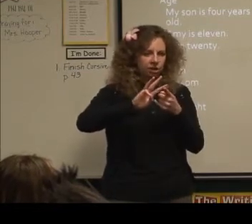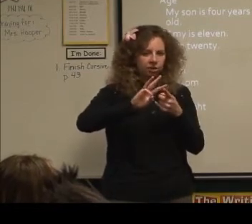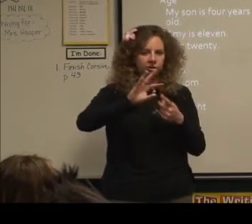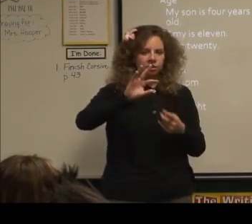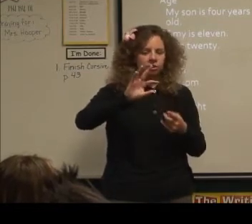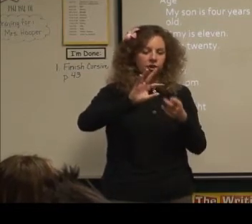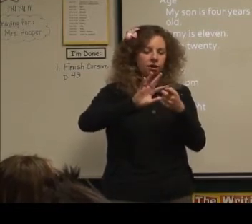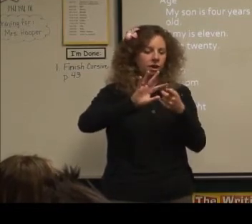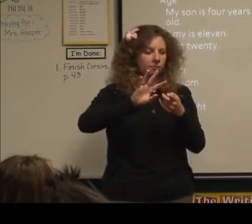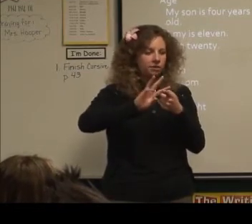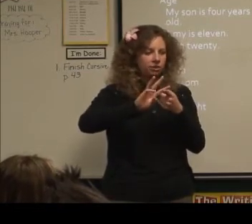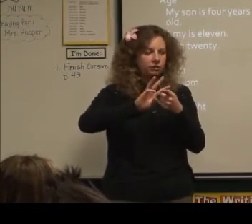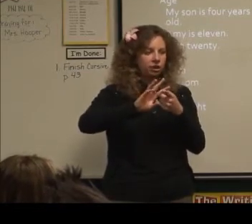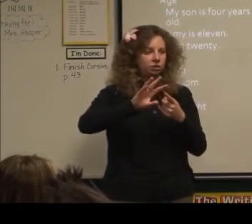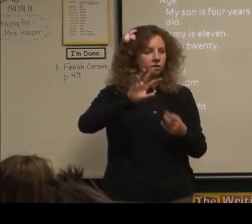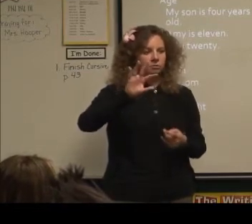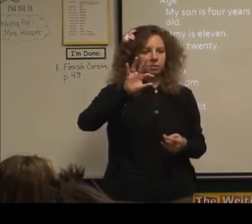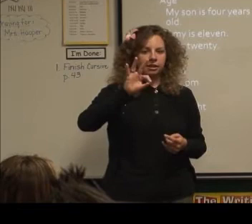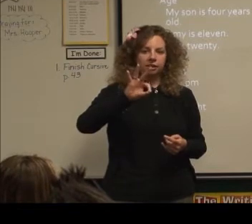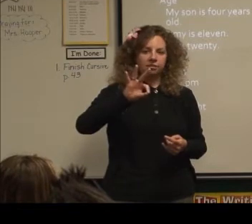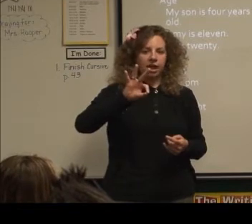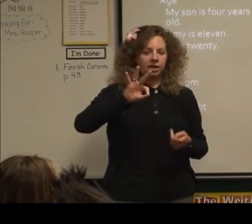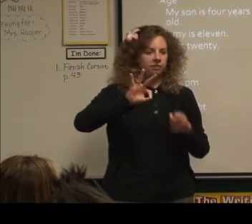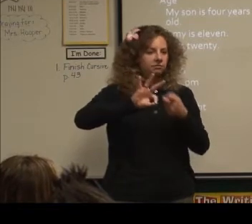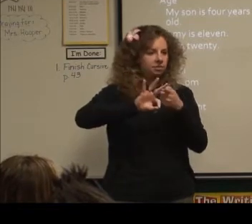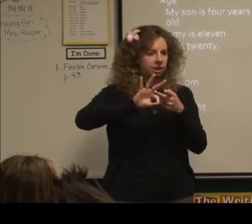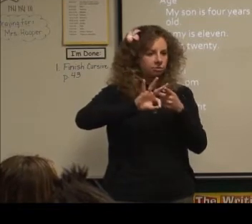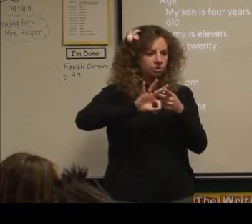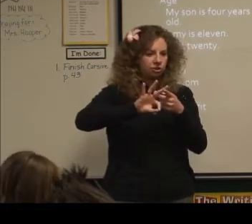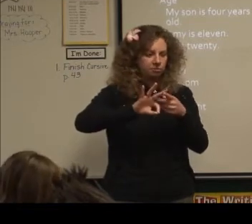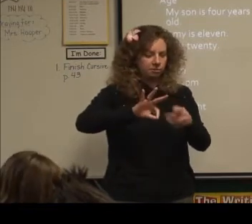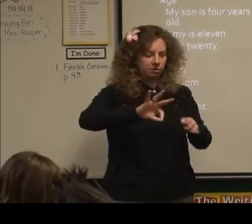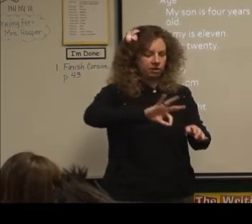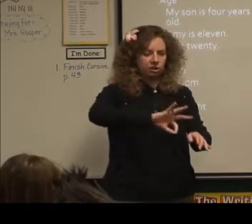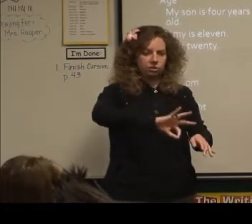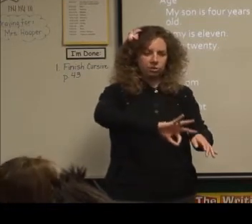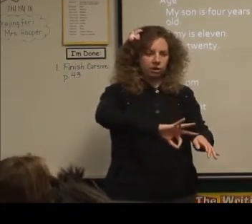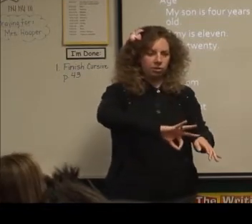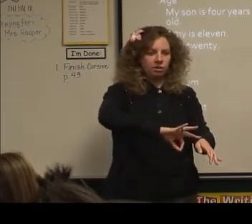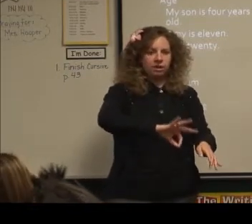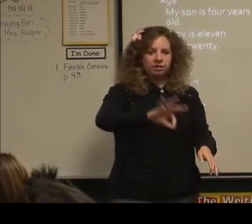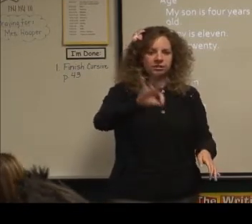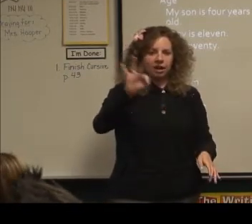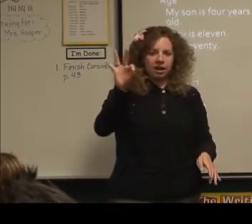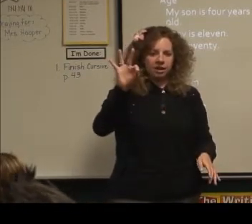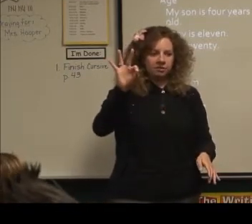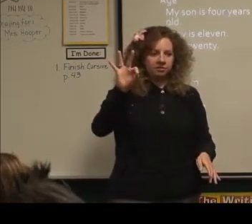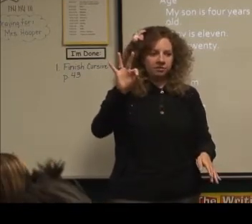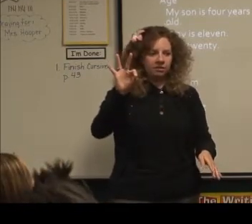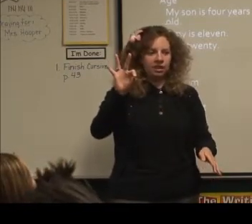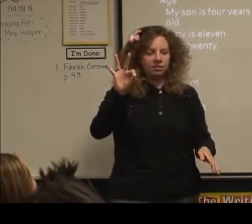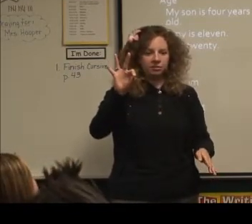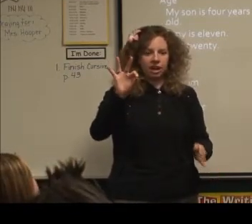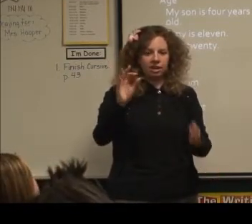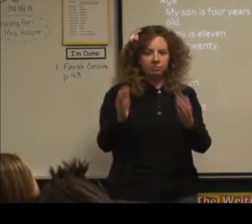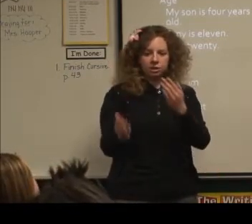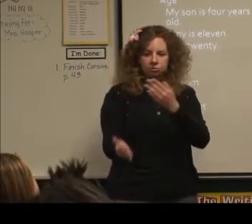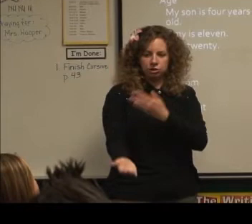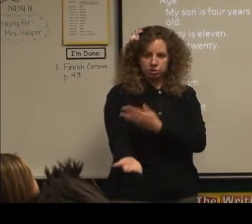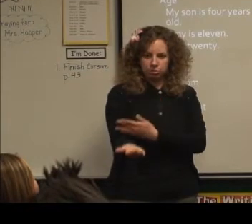finger, or my first finger, but like on 9, then I would just start with my middle finger. So it would go 9, and then for AM, then you would just do